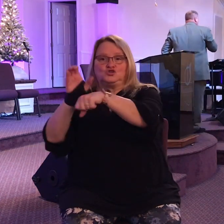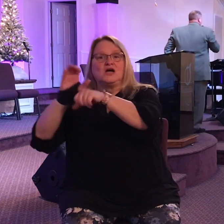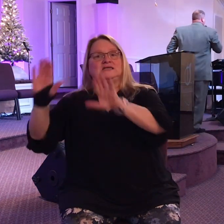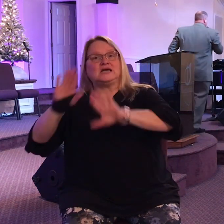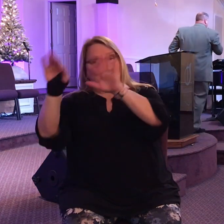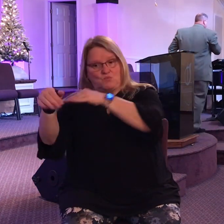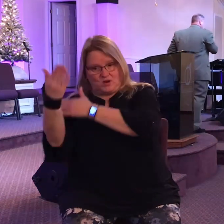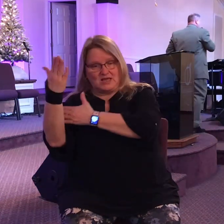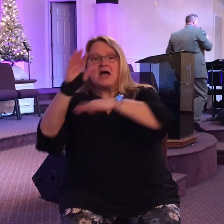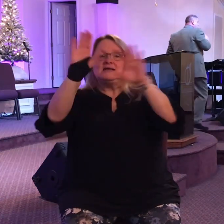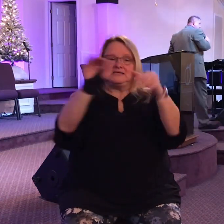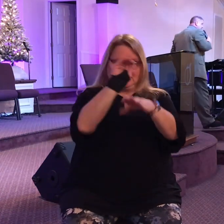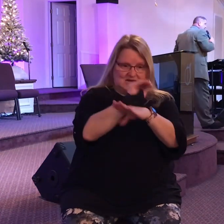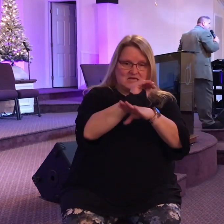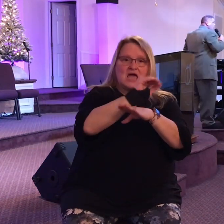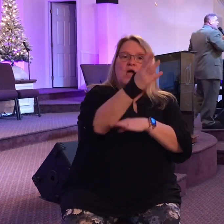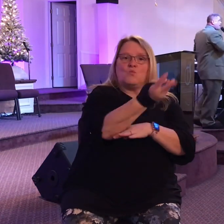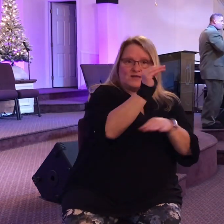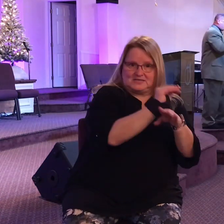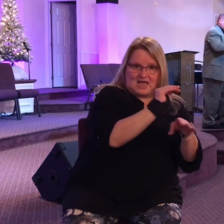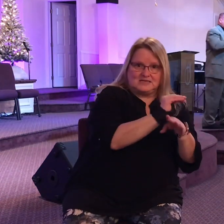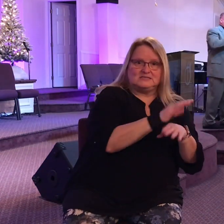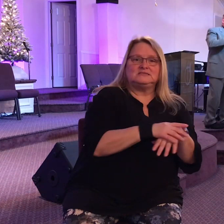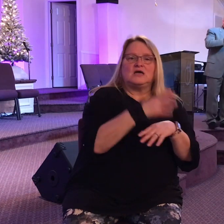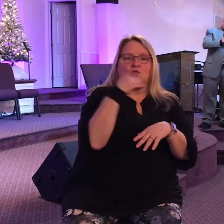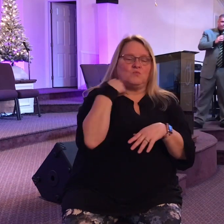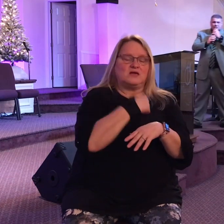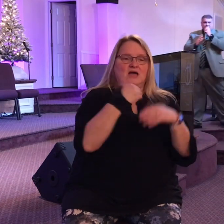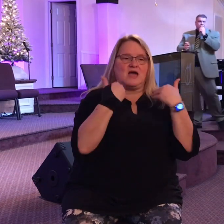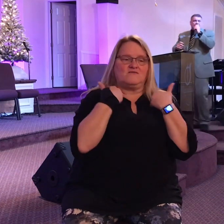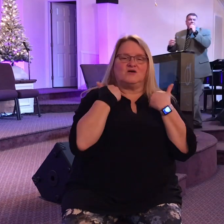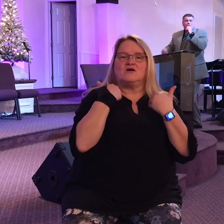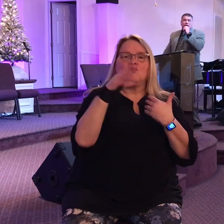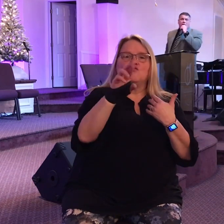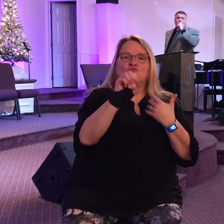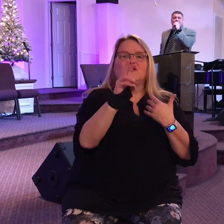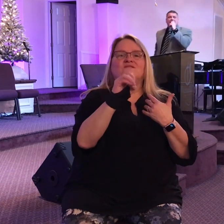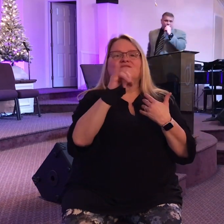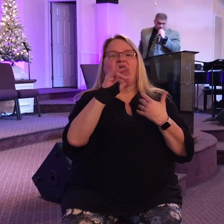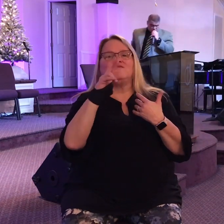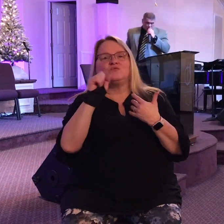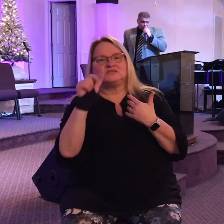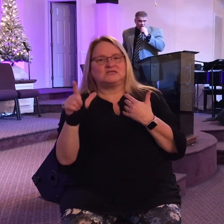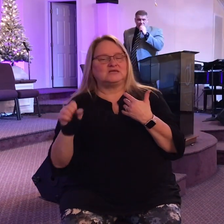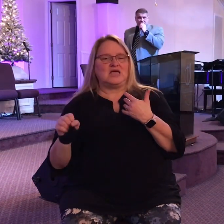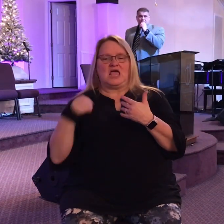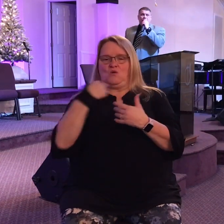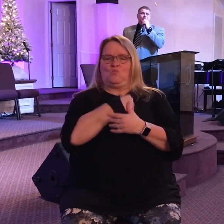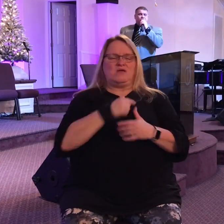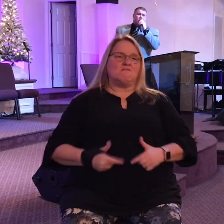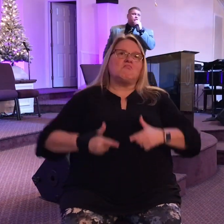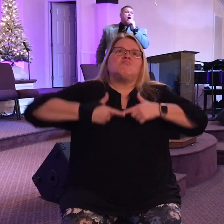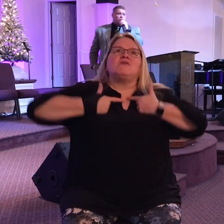had church on Bible study on Wednesday nights. We'd have prayer meetings. We'd have revivals. It seemed like early on we lived at the church. It